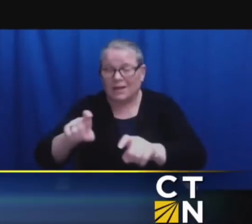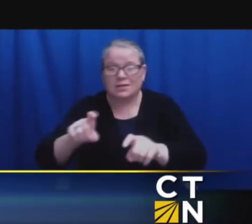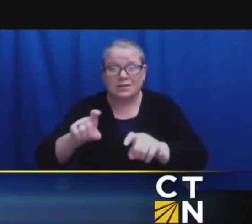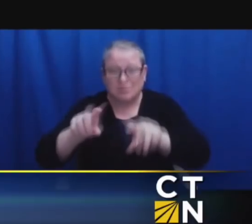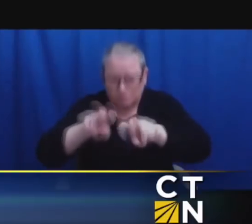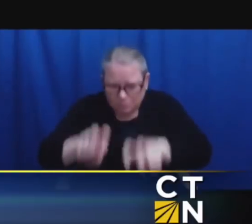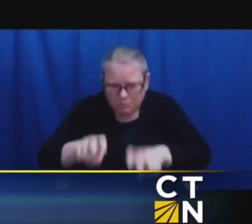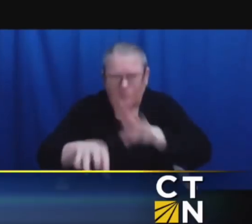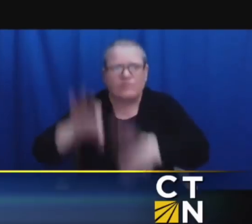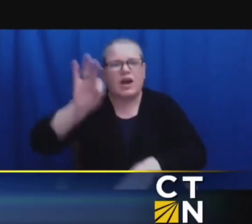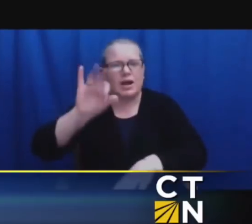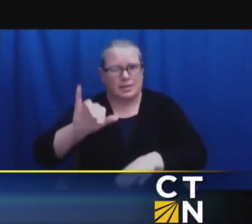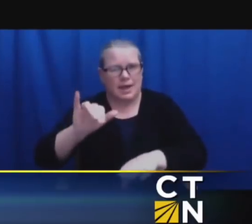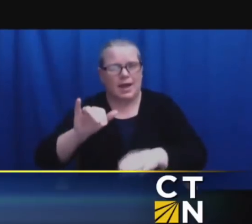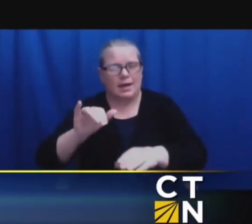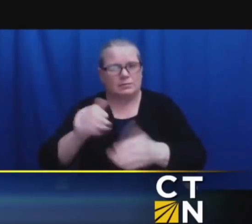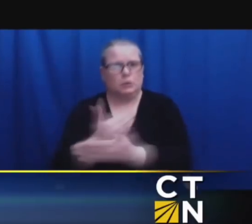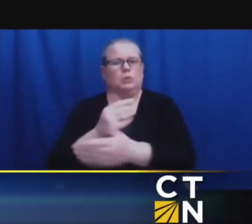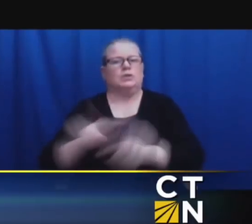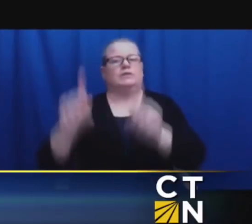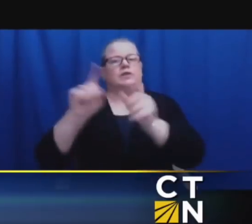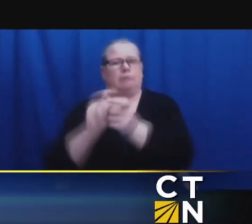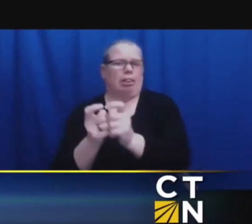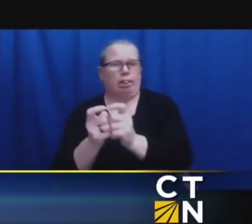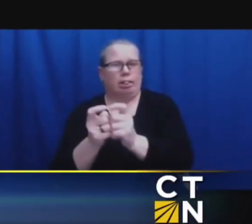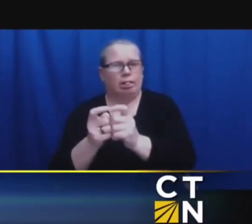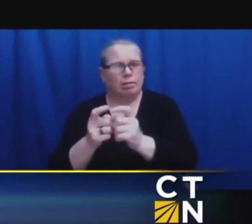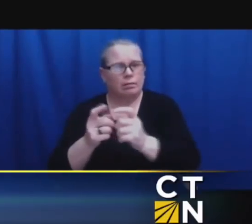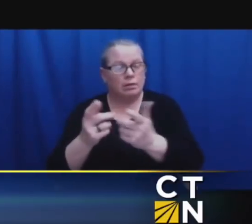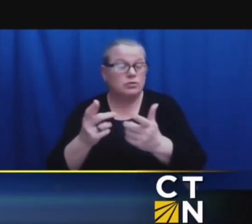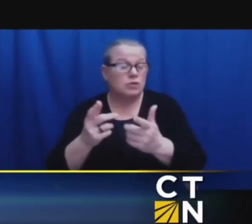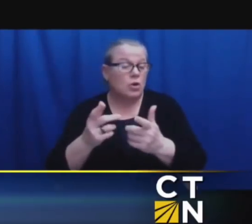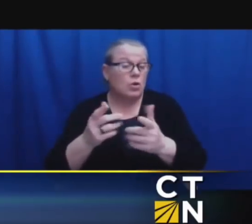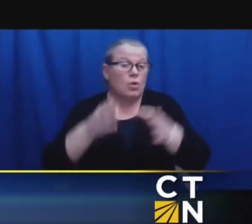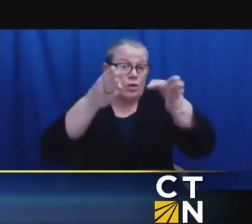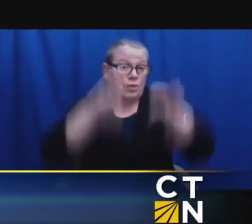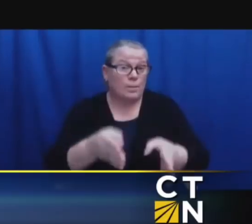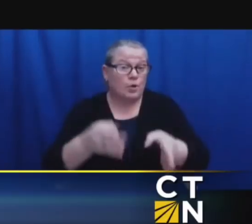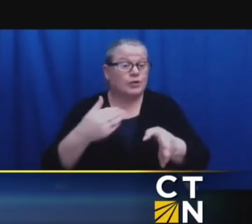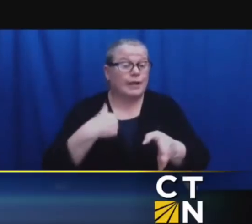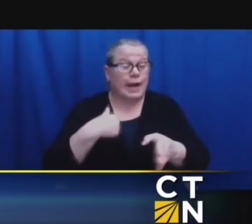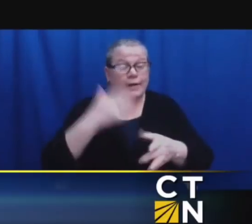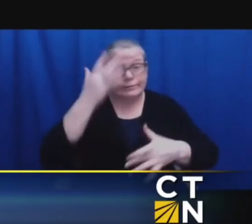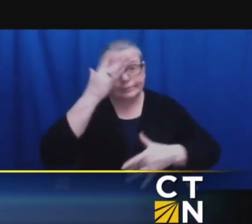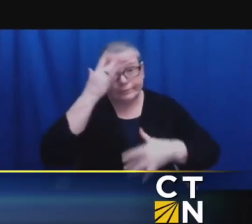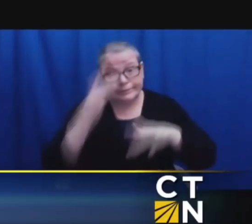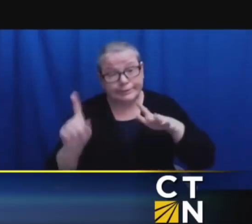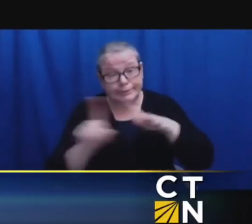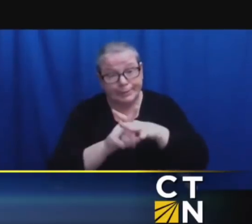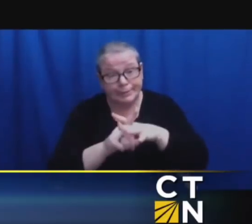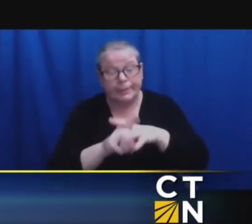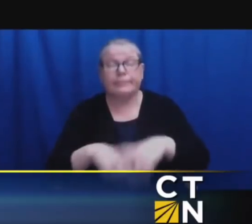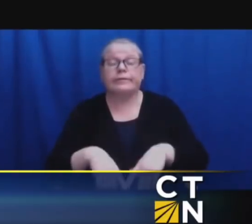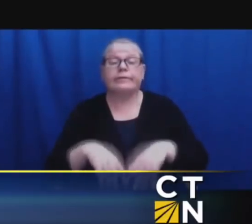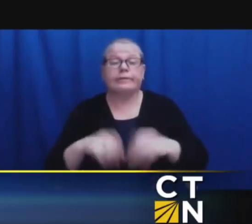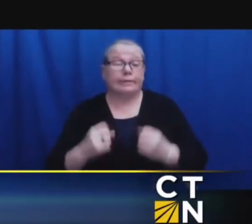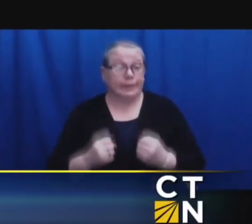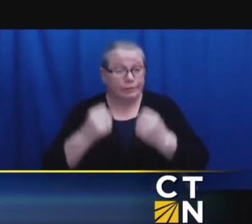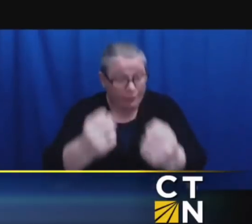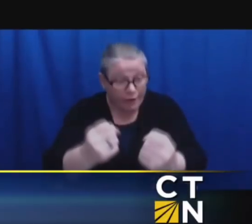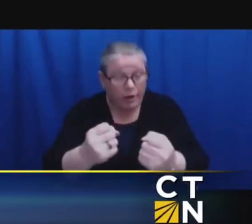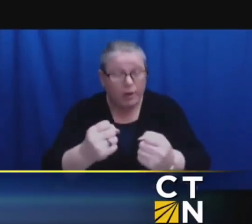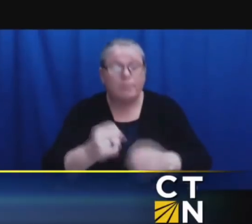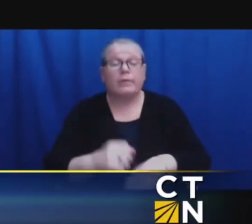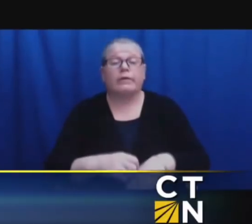test that a person who has symptoms, they go through the drive-through, they get the swab in their nose.